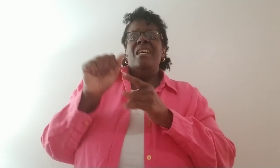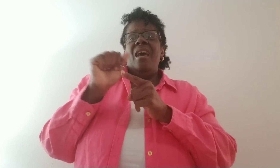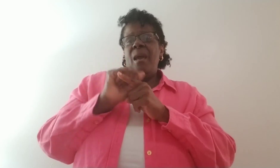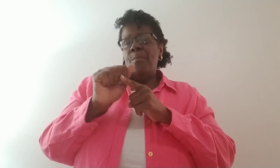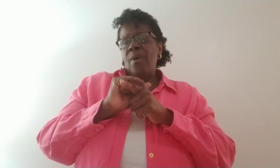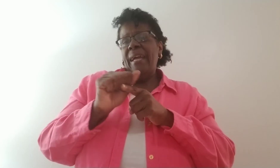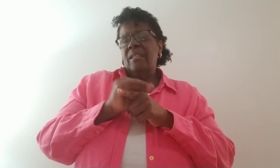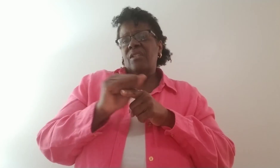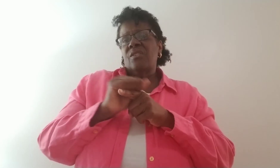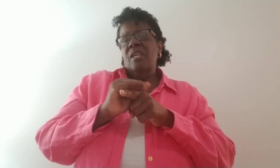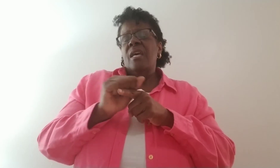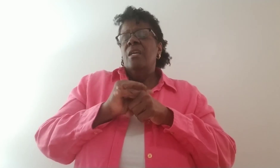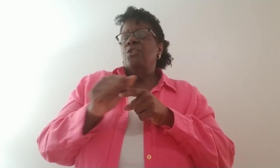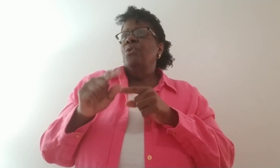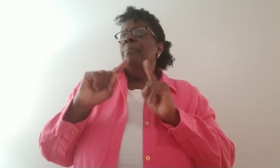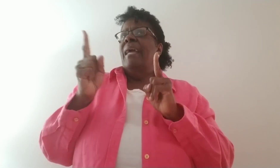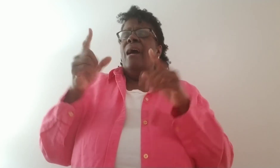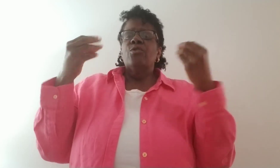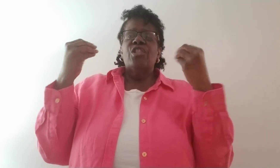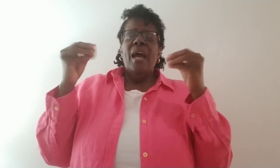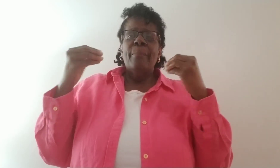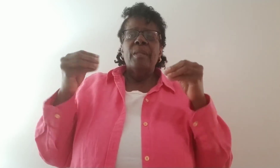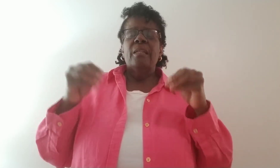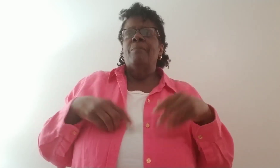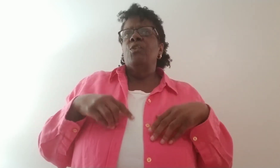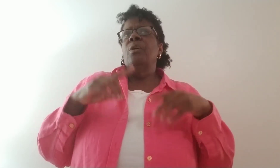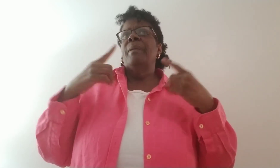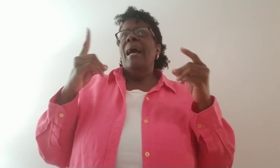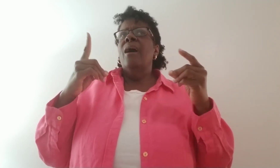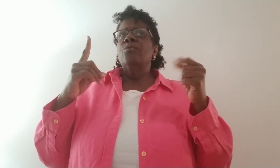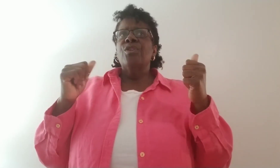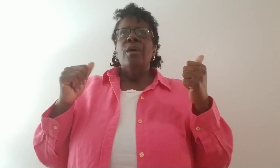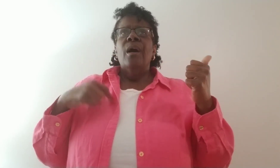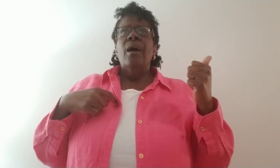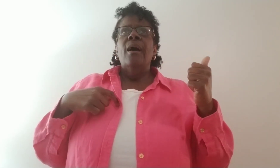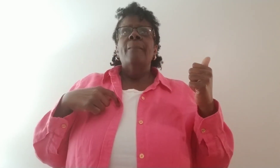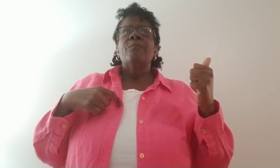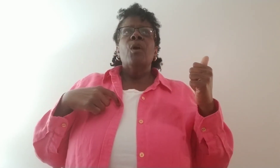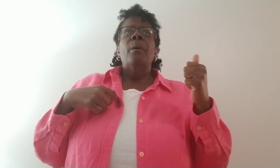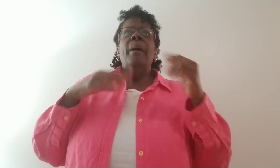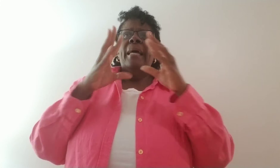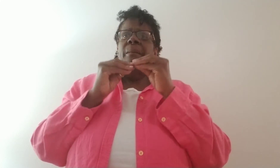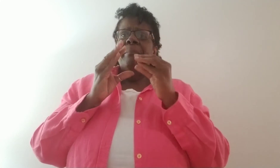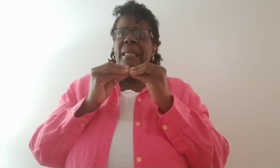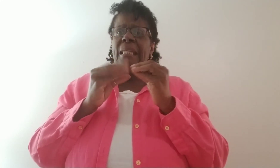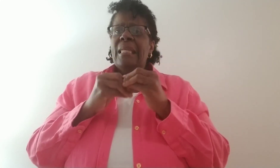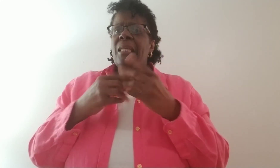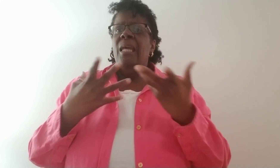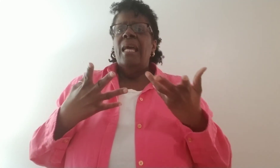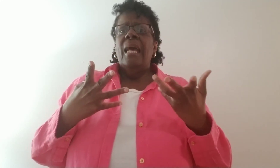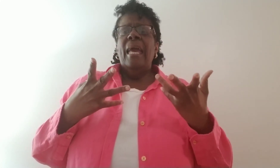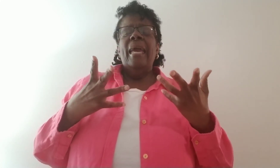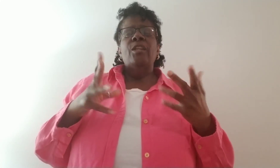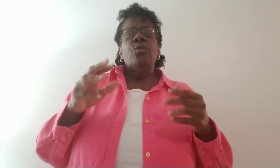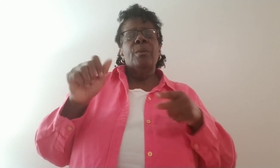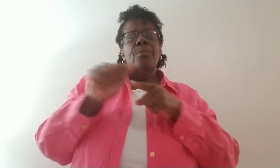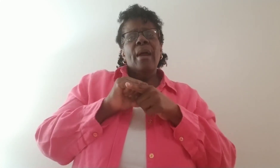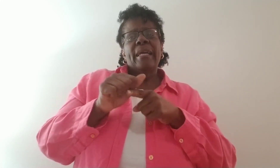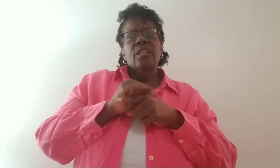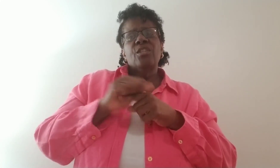and practice. You can be out shopping. You can be out at a meeting, and you can practice